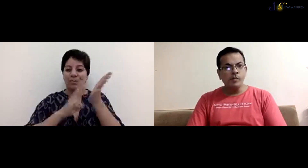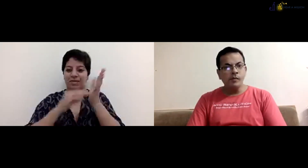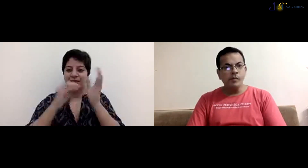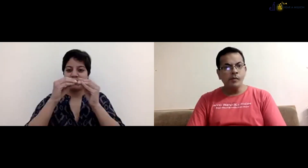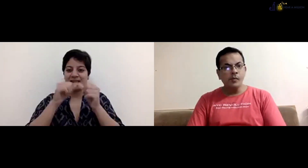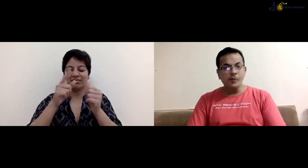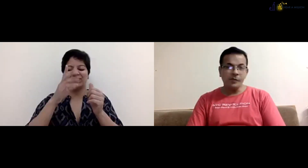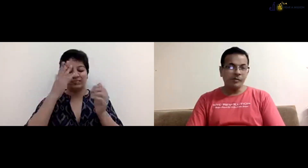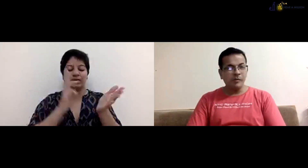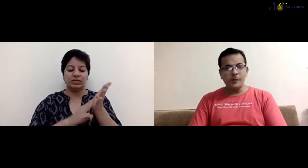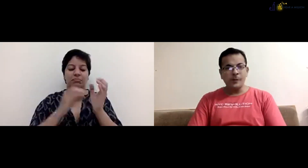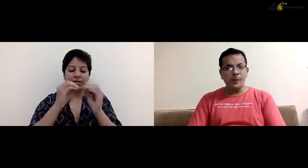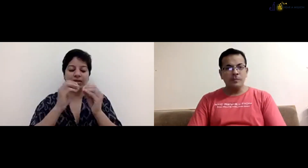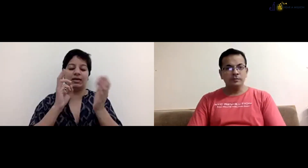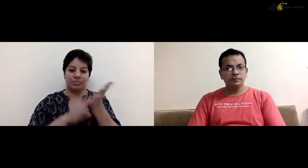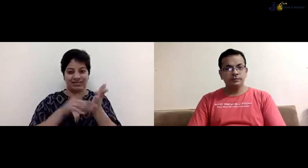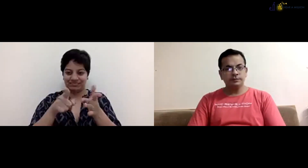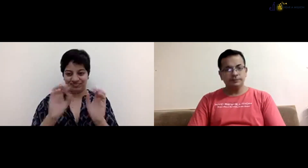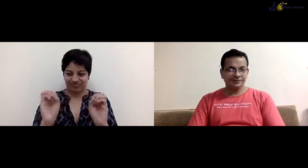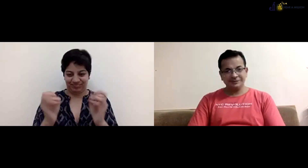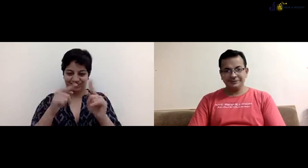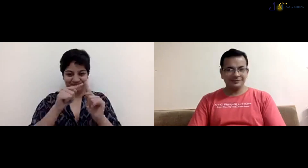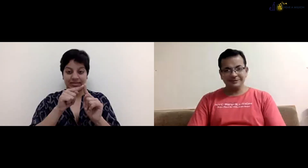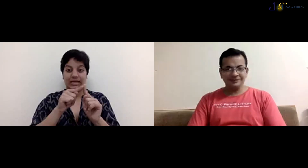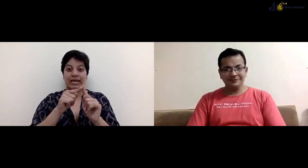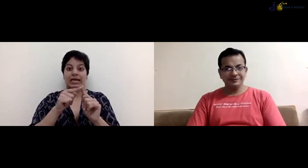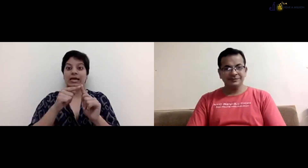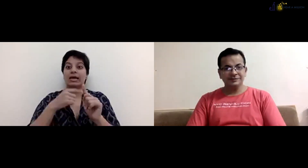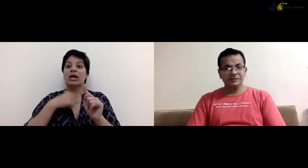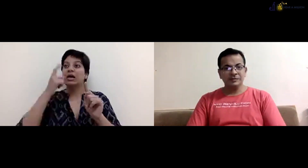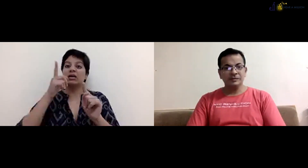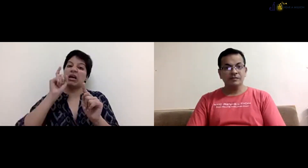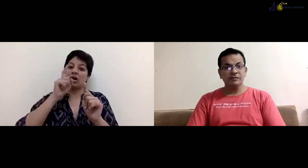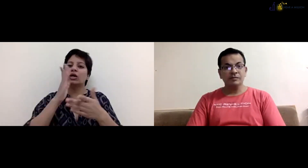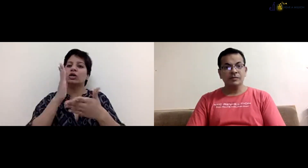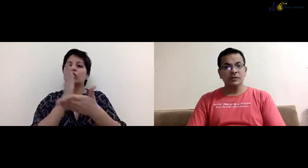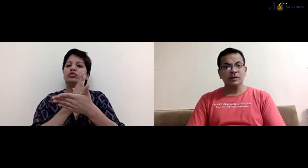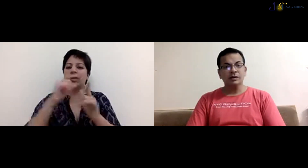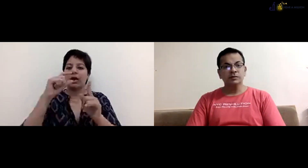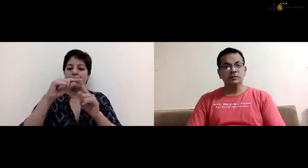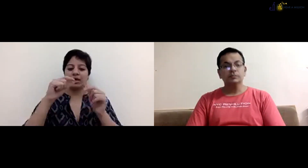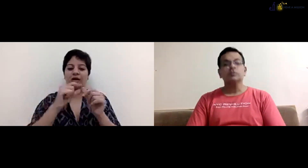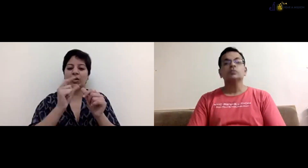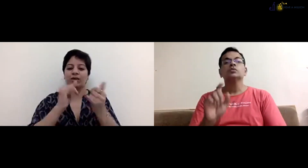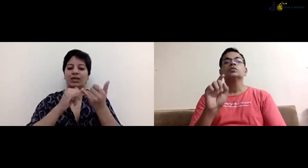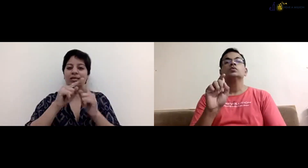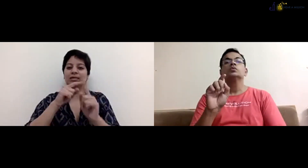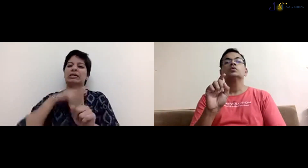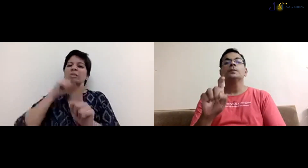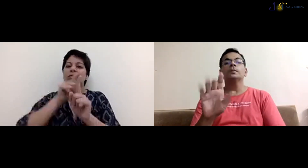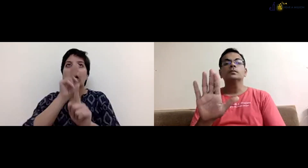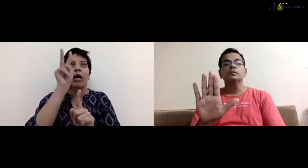for example, you have the MBM videos, right, Rajesh? You spread across the videos on MBM